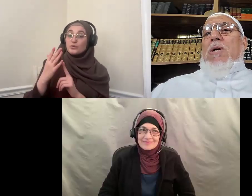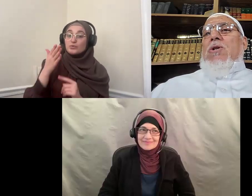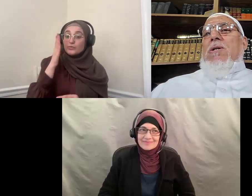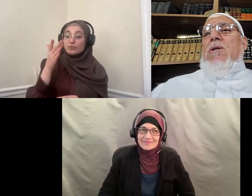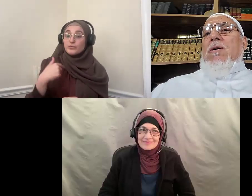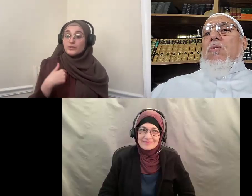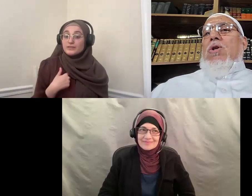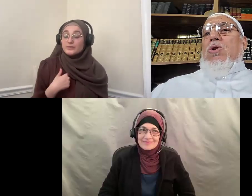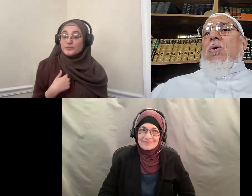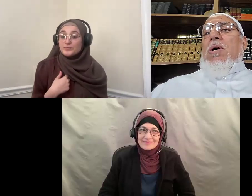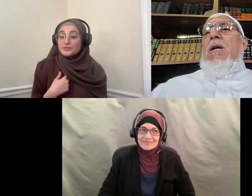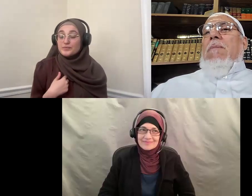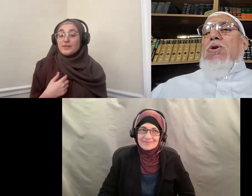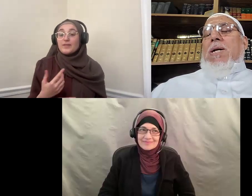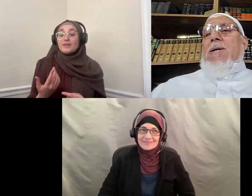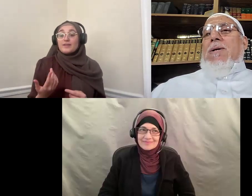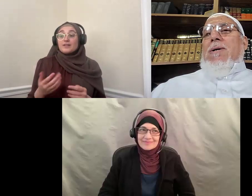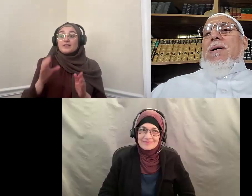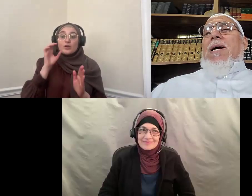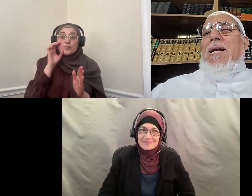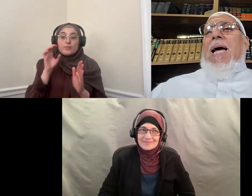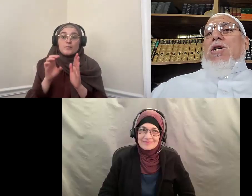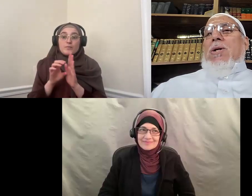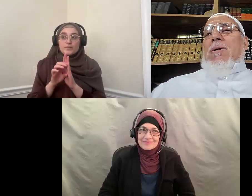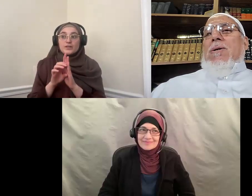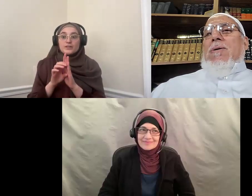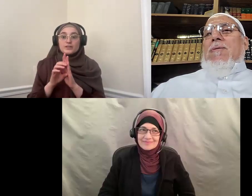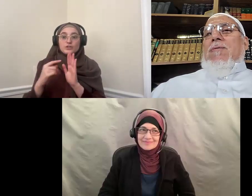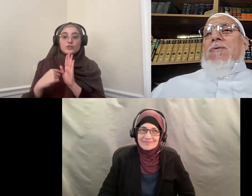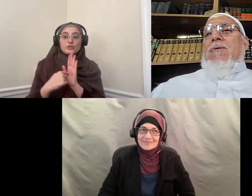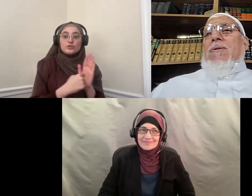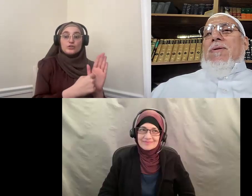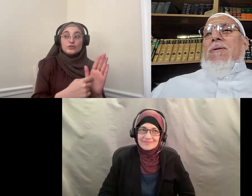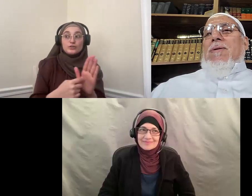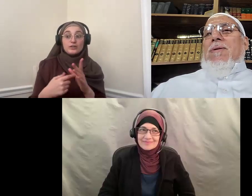Our pictures will show in motion, in action,